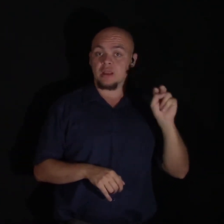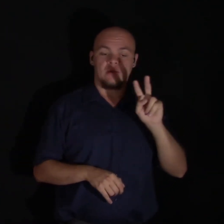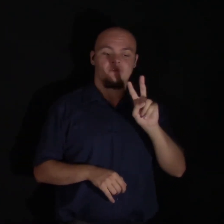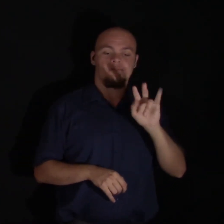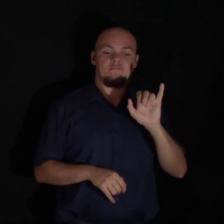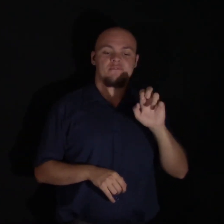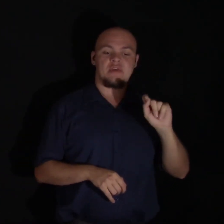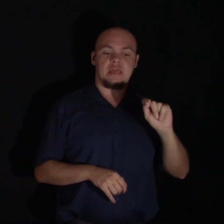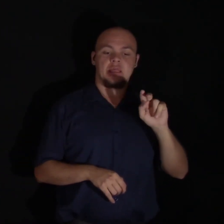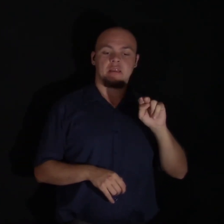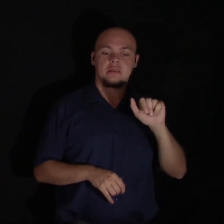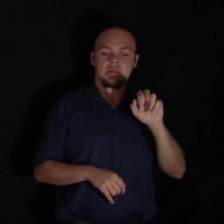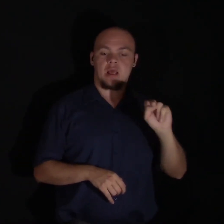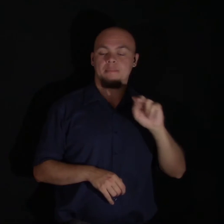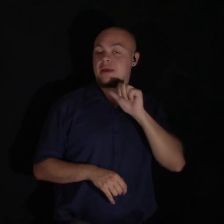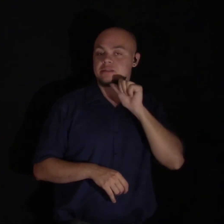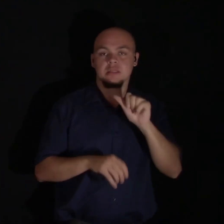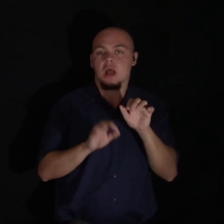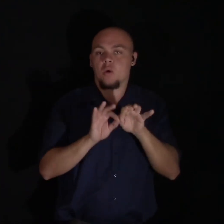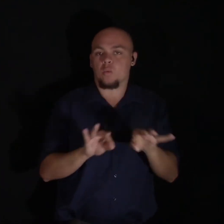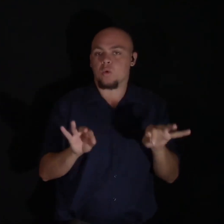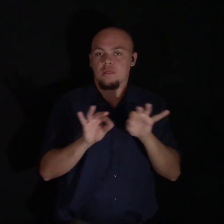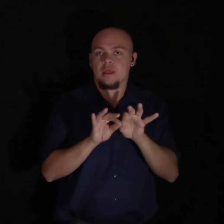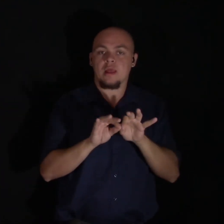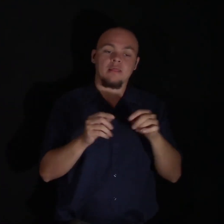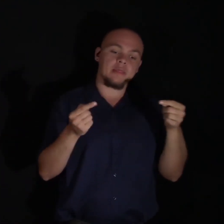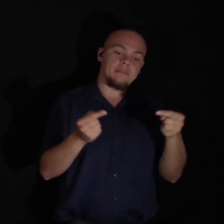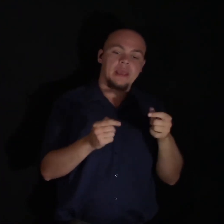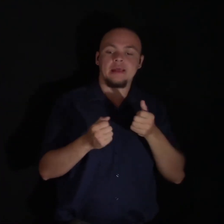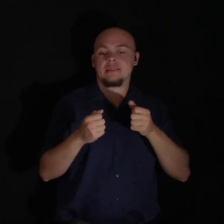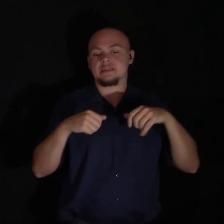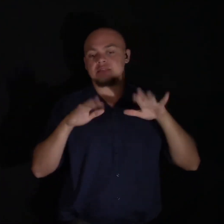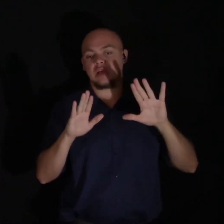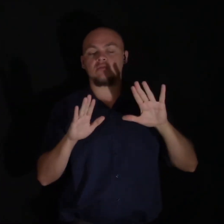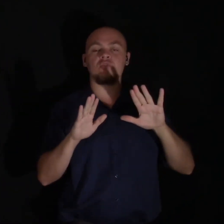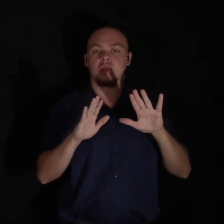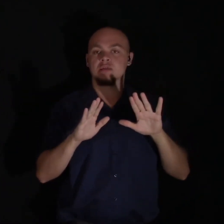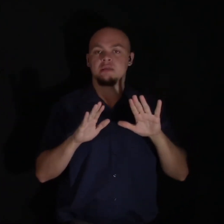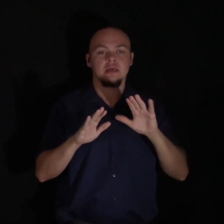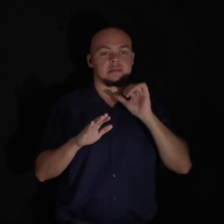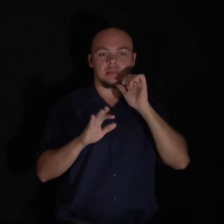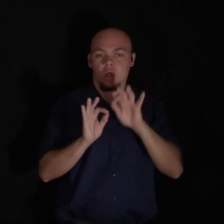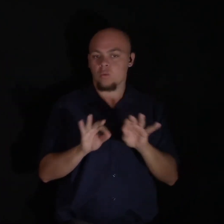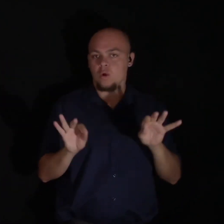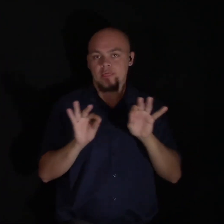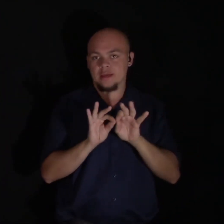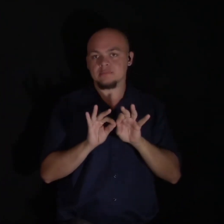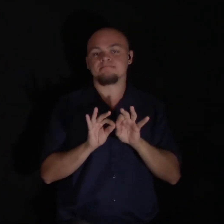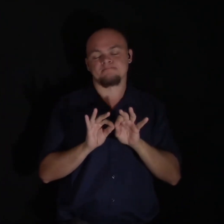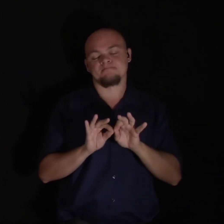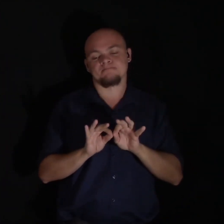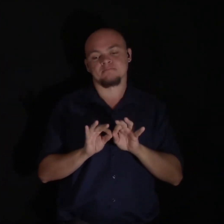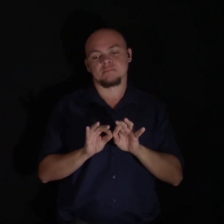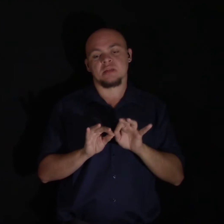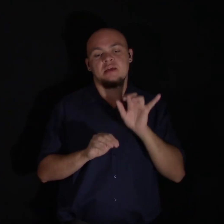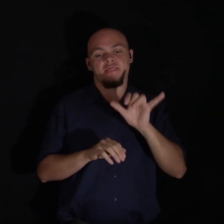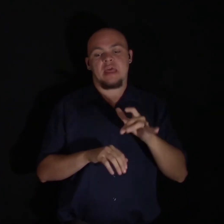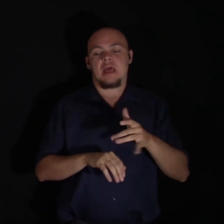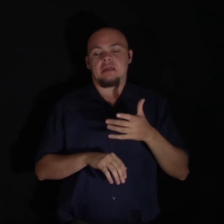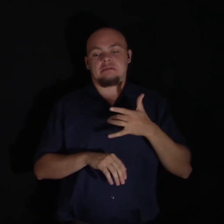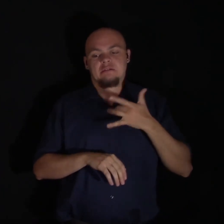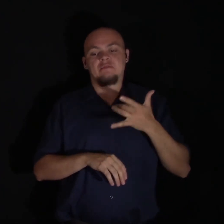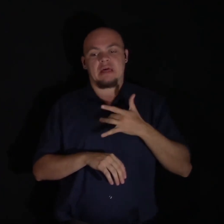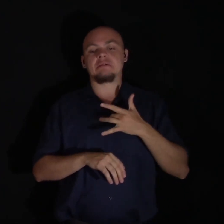That it wasn't worth it? All the pain, the sacrifice, and the hardship? Yeah, I felt that way for a very long time